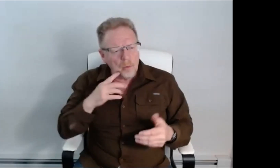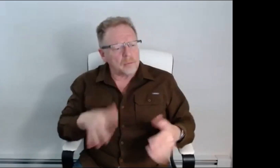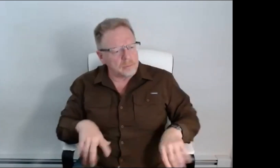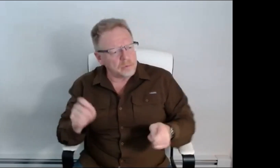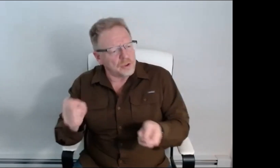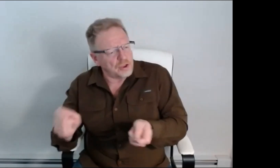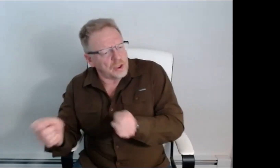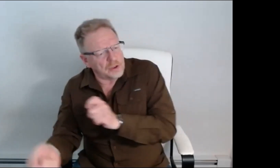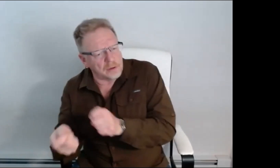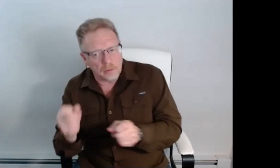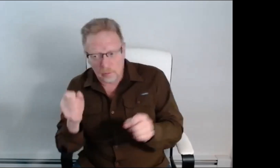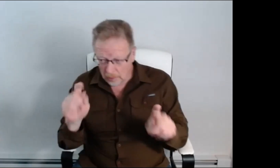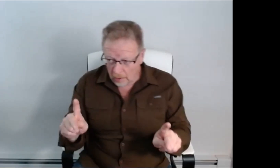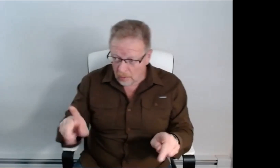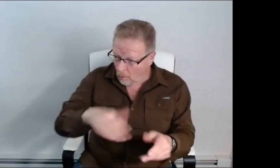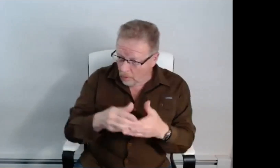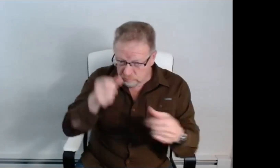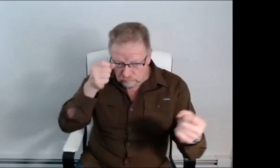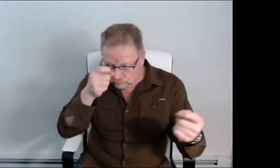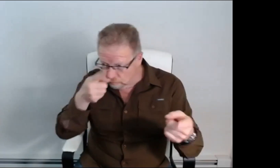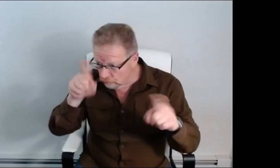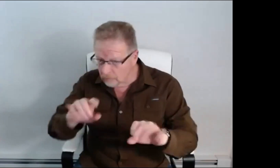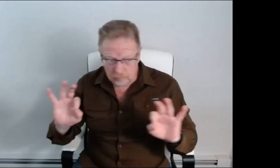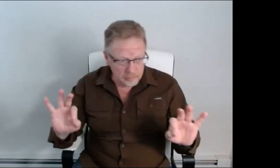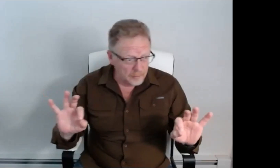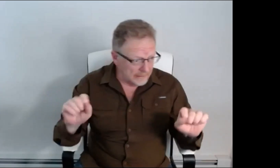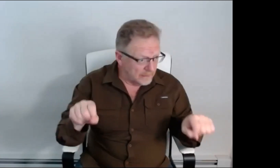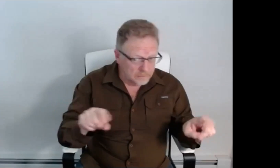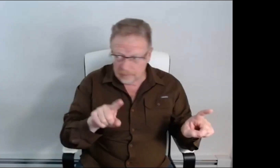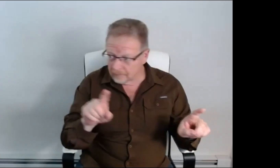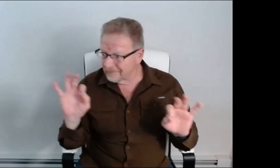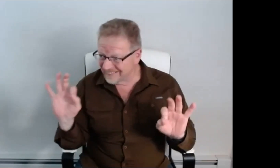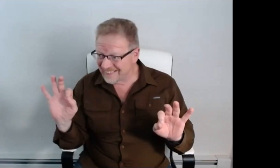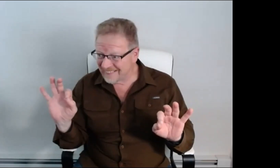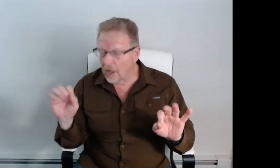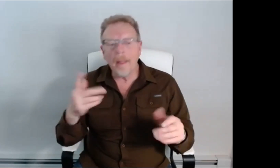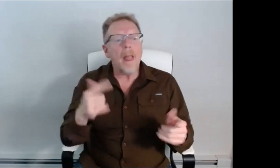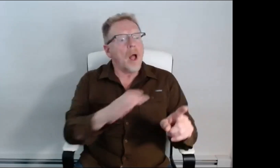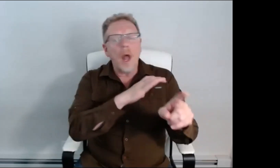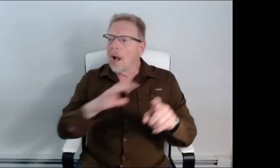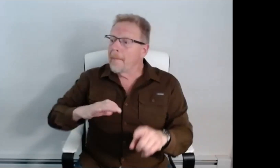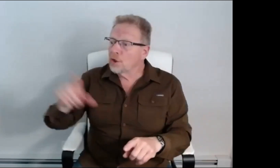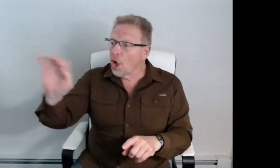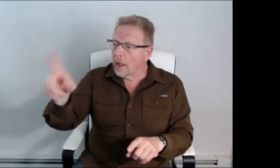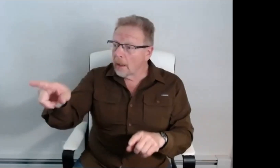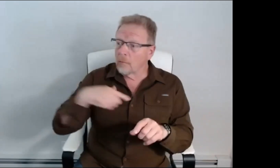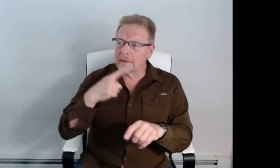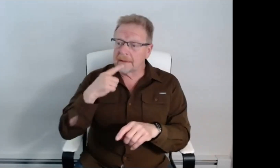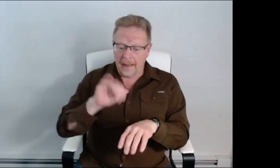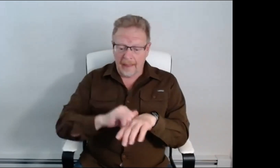So we all on the same page there? So would the commission be able, if we set that Wednesday date, for them to do the